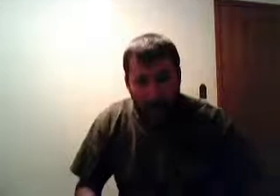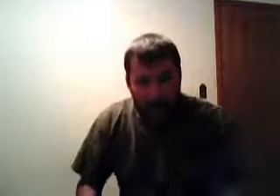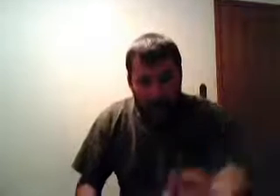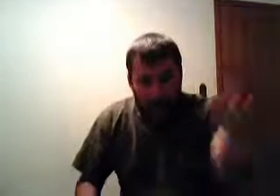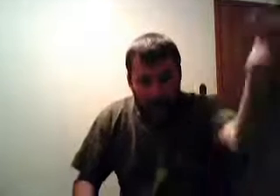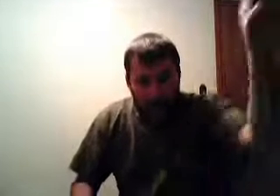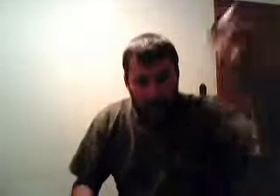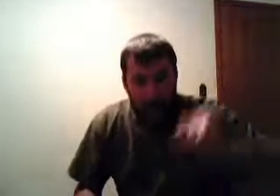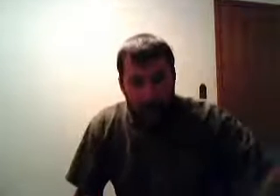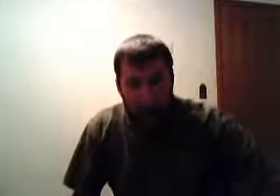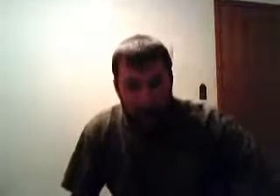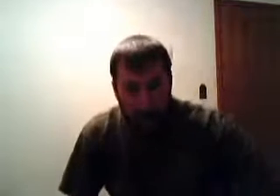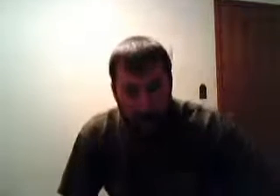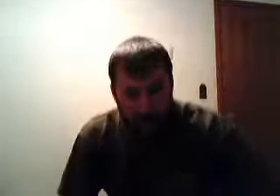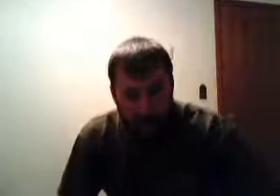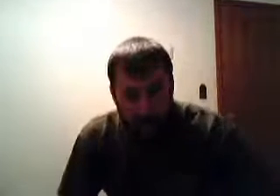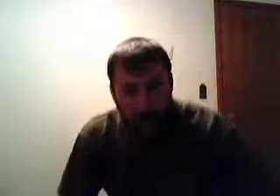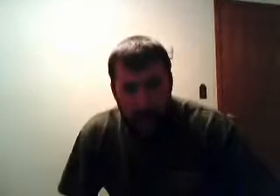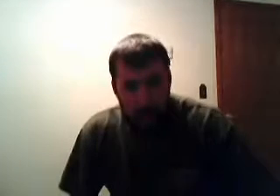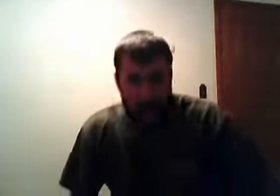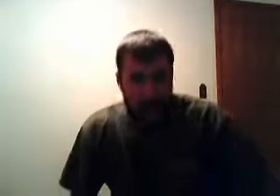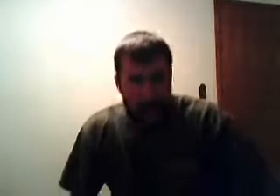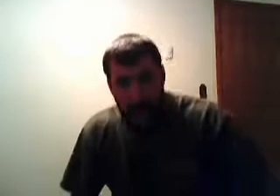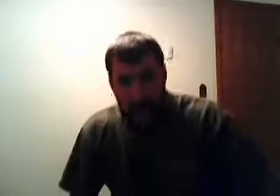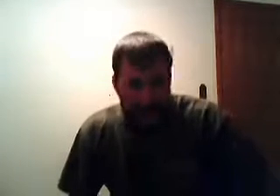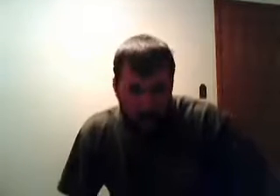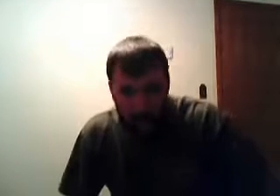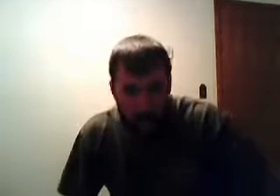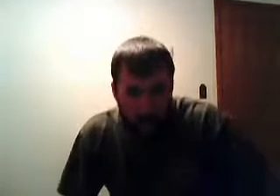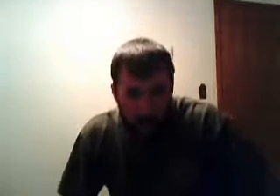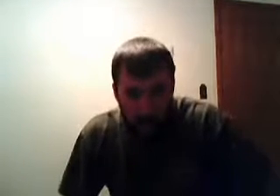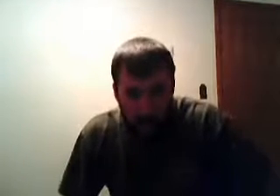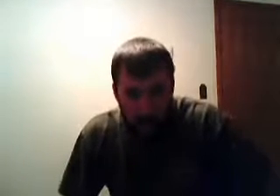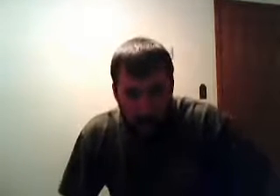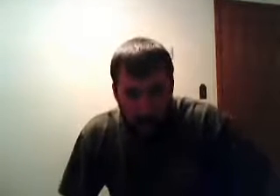we can take most of your money in taxation and we can live like the big dogs.